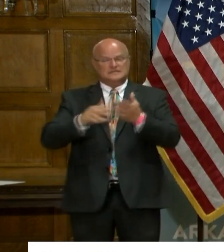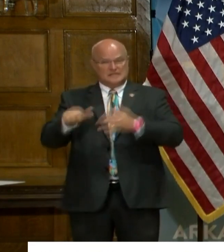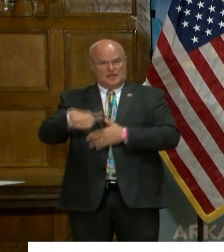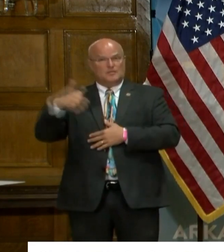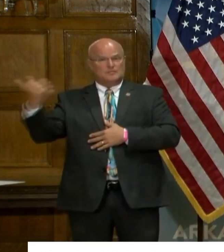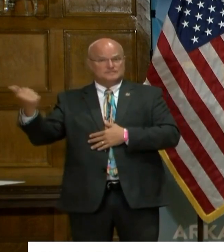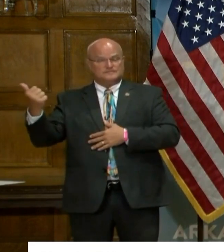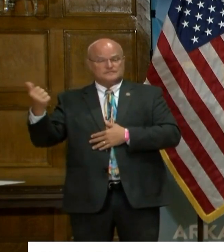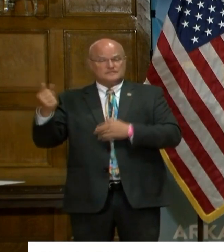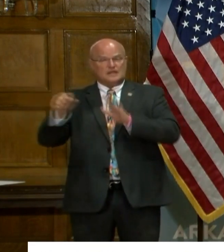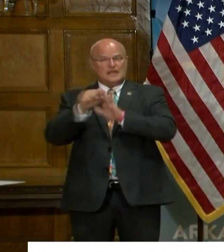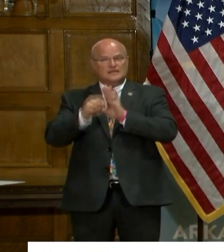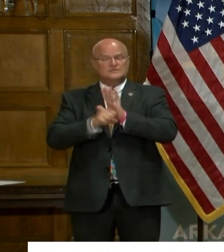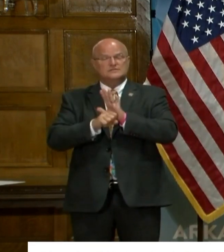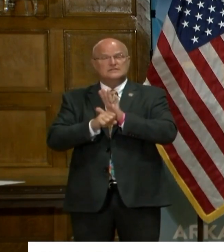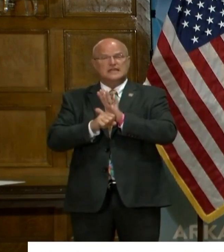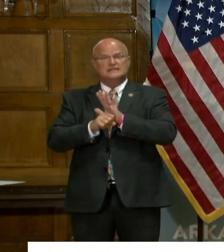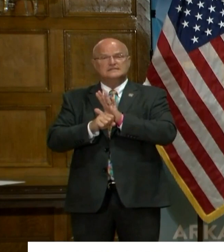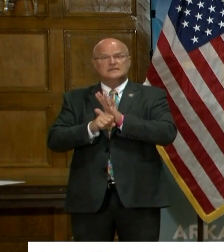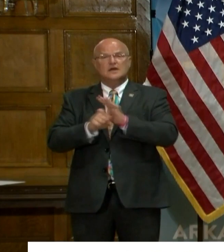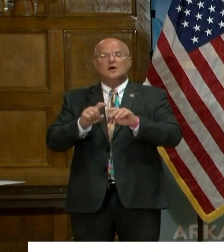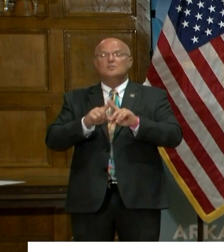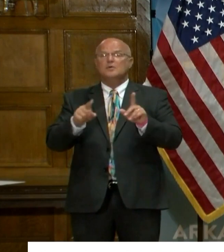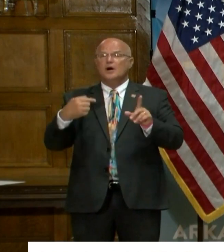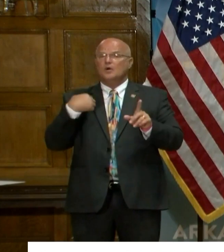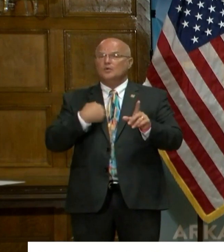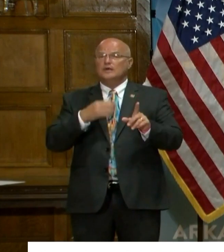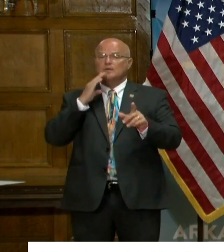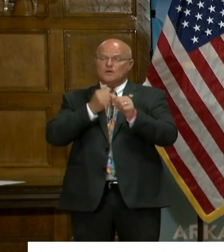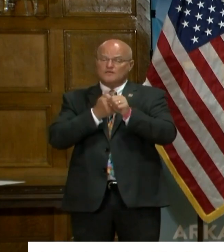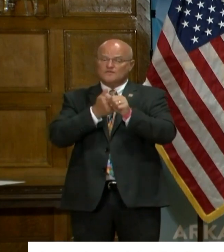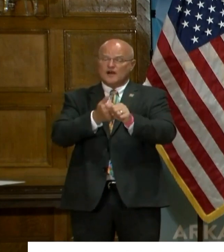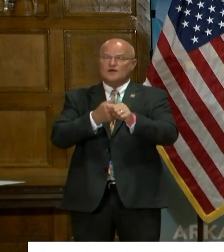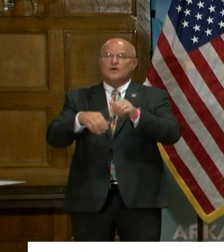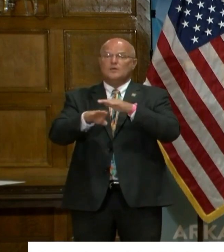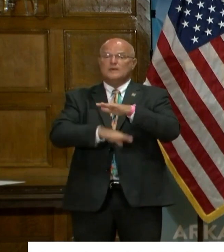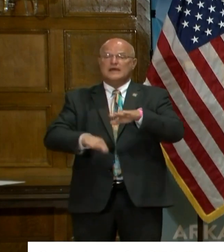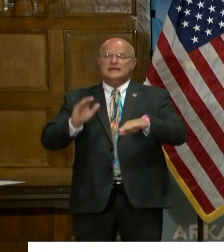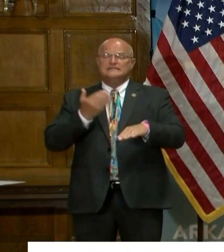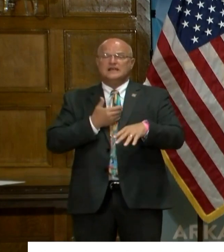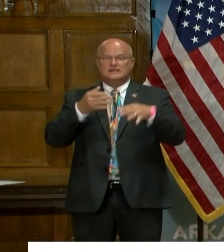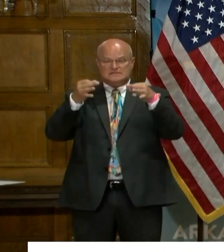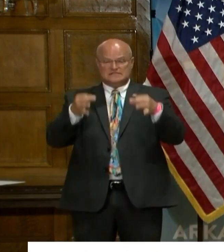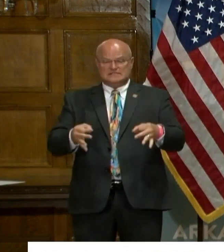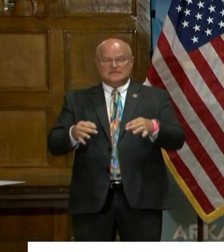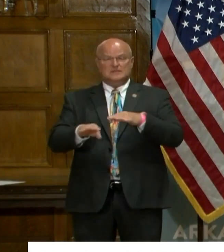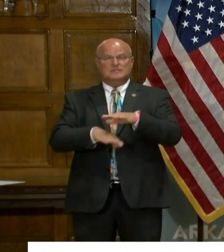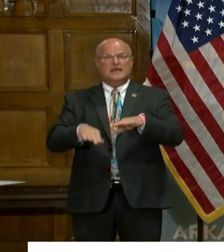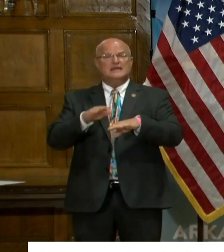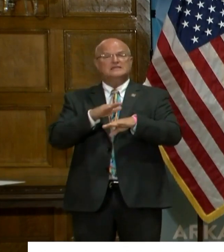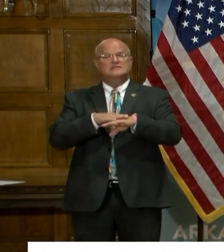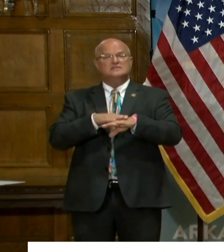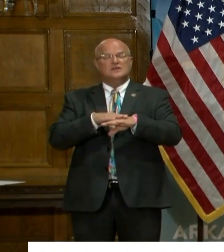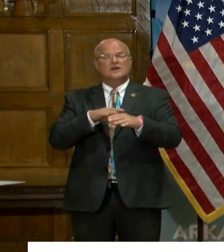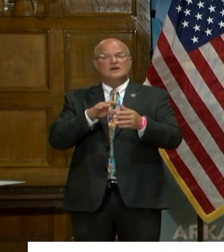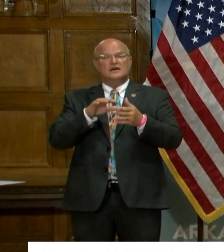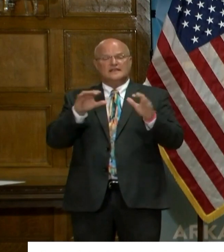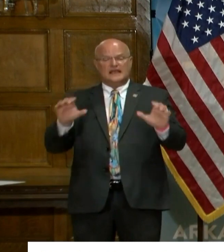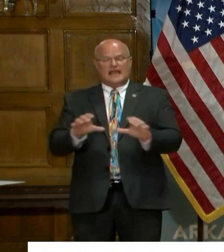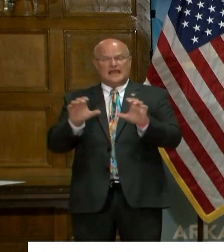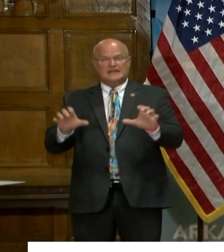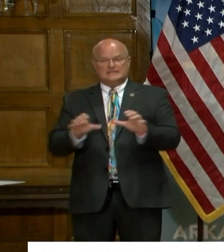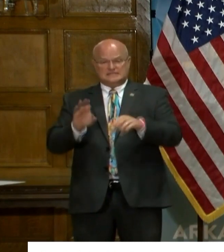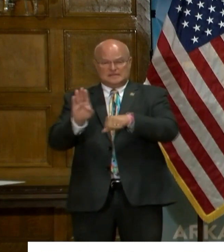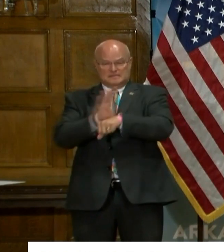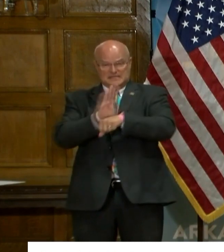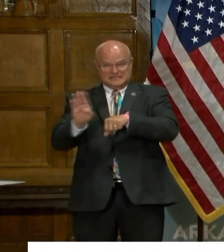other states. But we will follow that. We will base our judgment based upon the actions